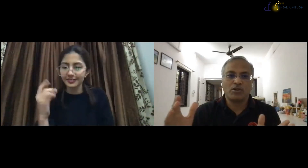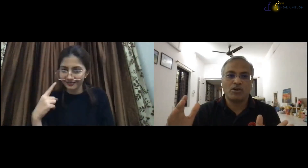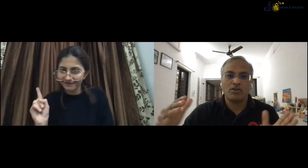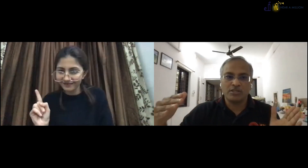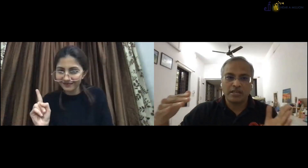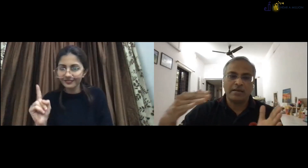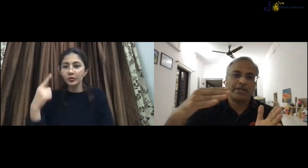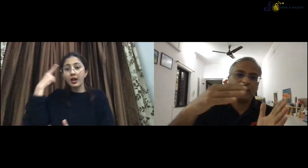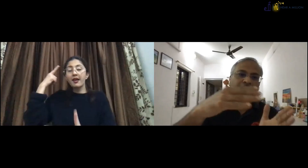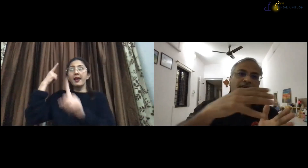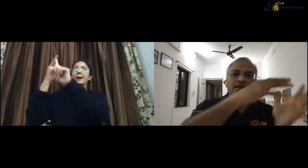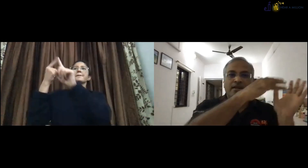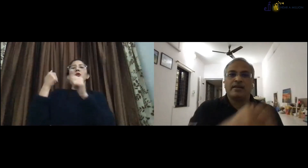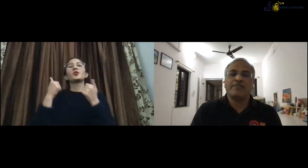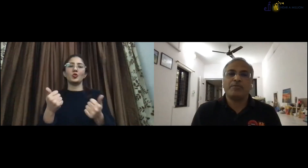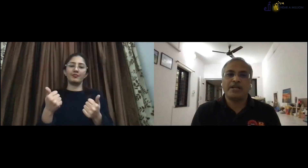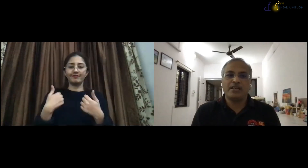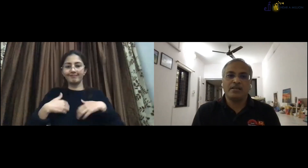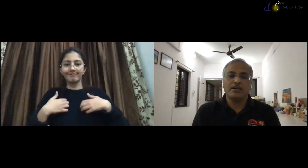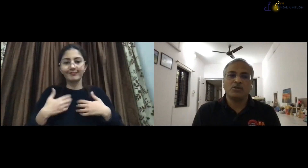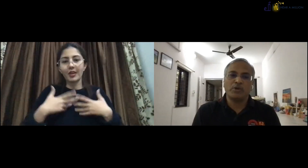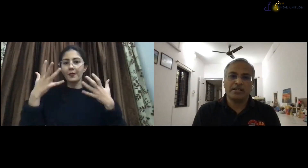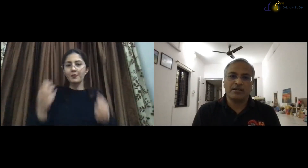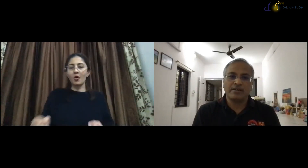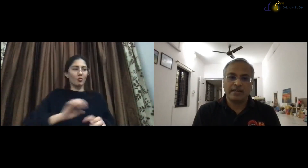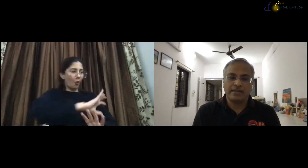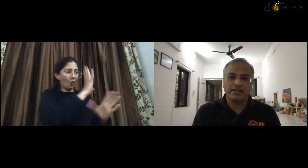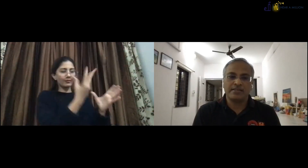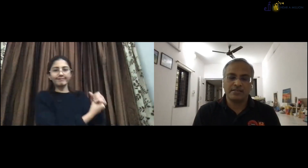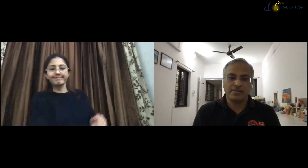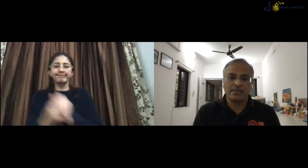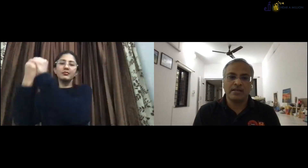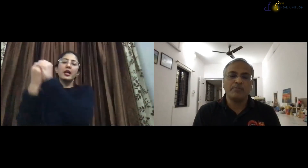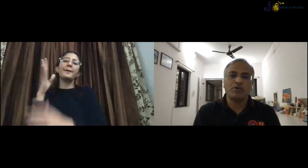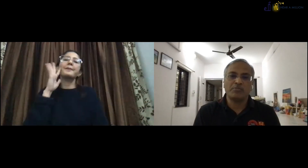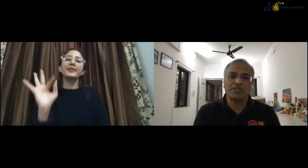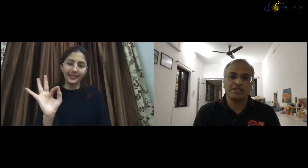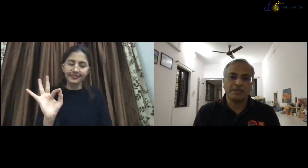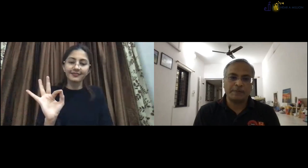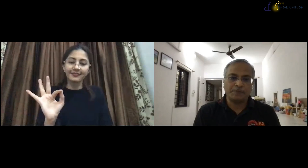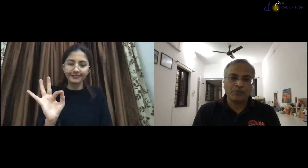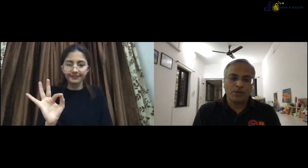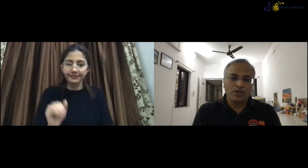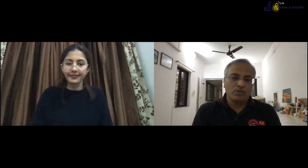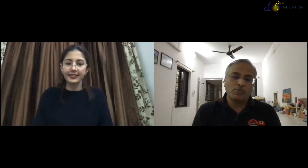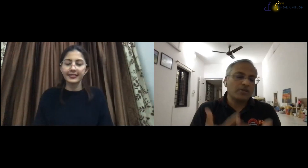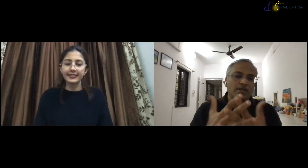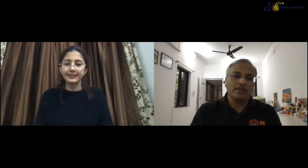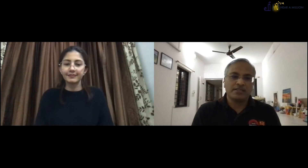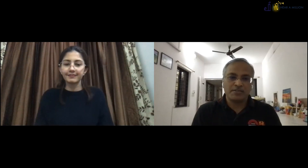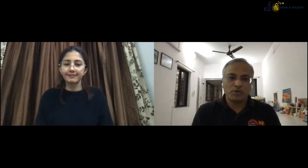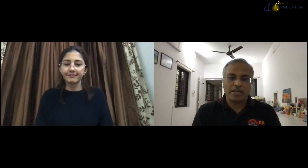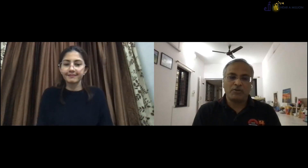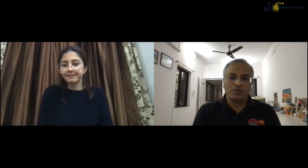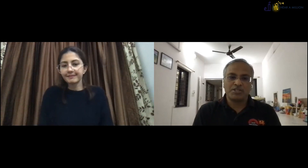it's ambitious for the cause. I am taking everybody together, and this is an important message.